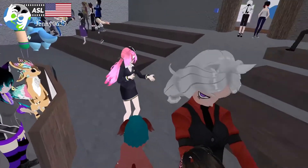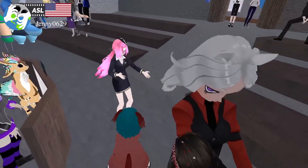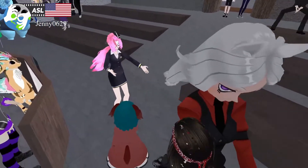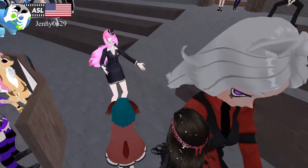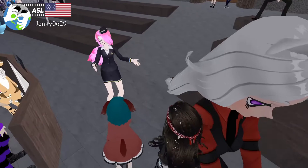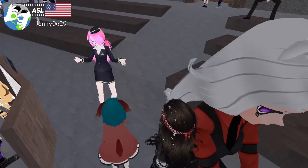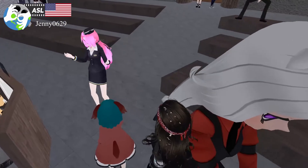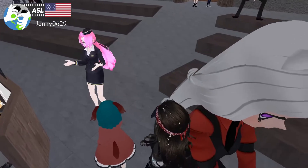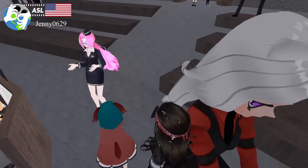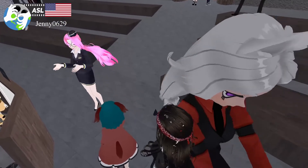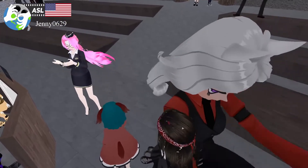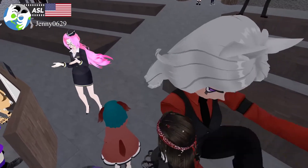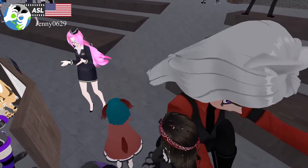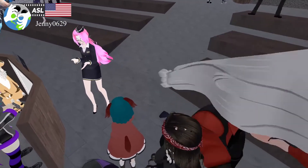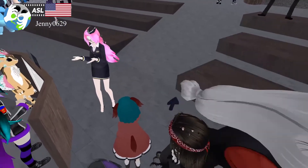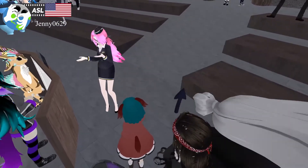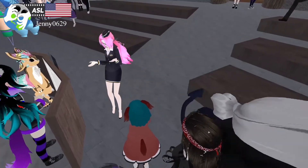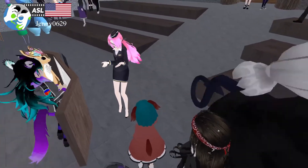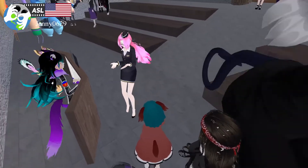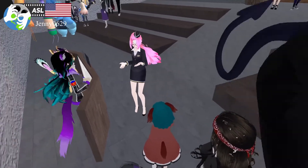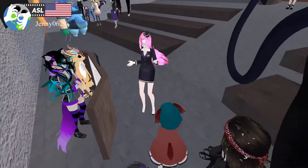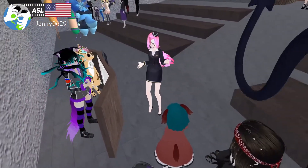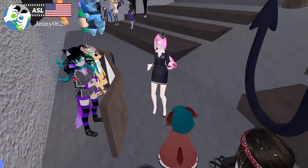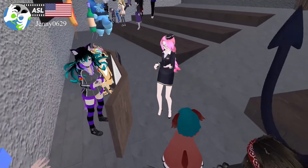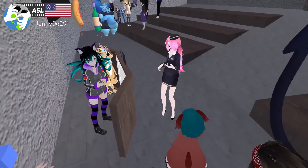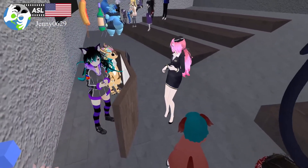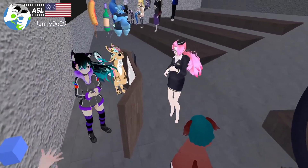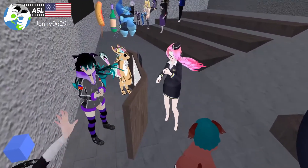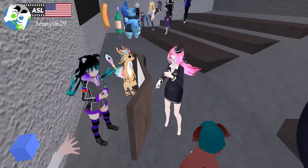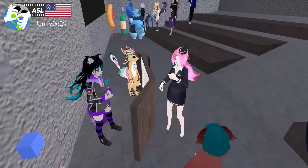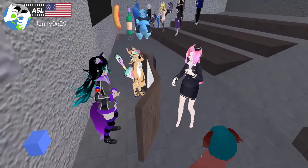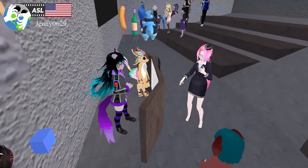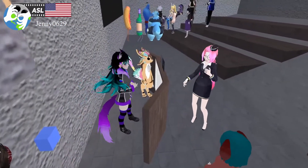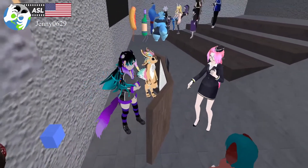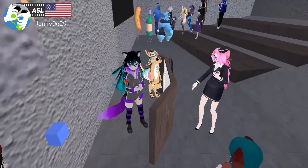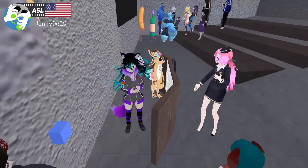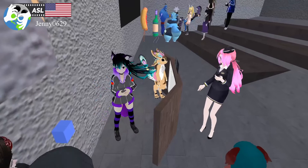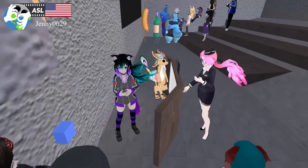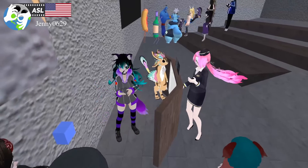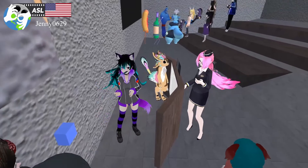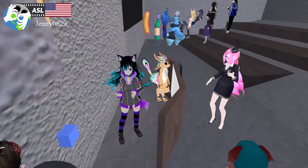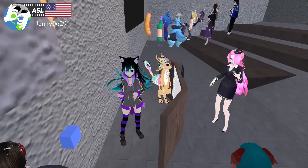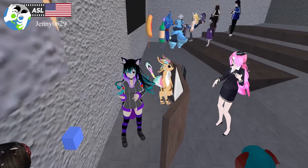either respond, or you guys could say, oh, we have a cake for you. But yeah, that's my only thing that I would say is, oh, look, we have this big cake.